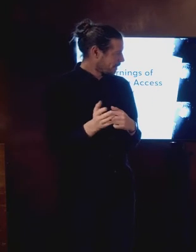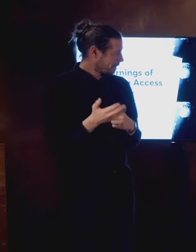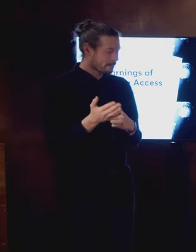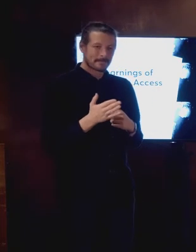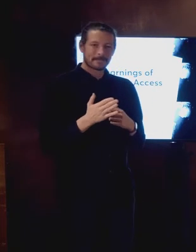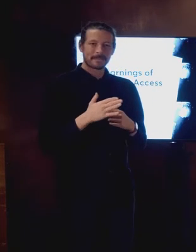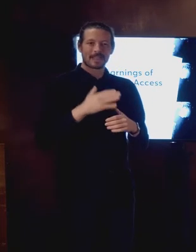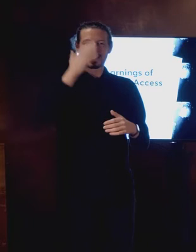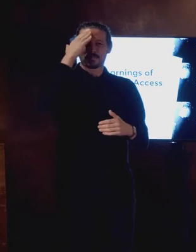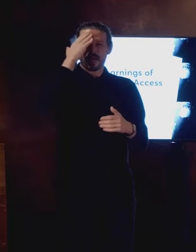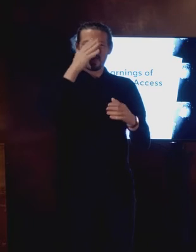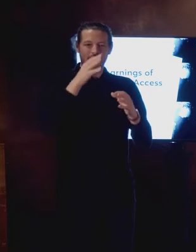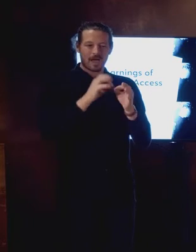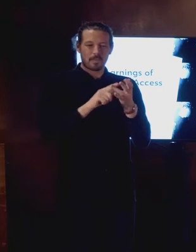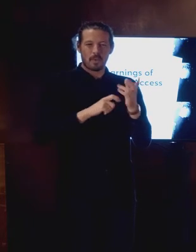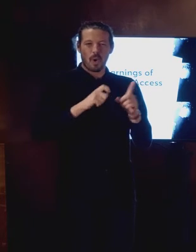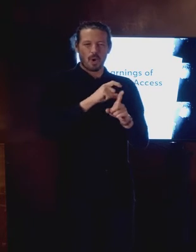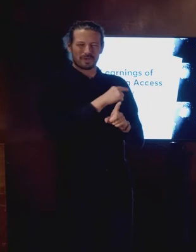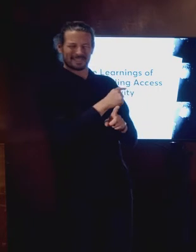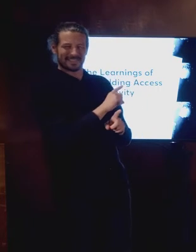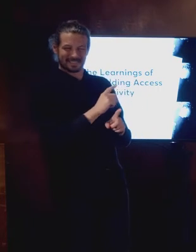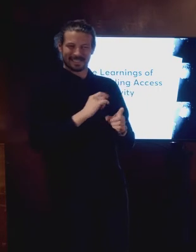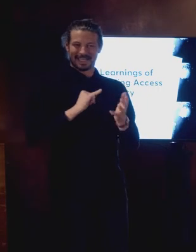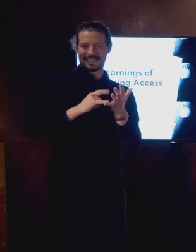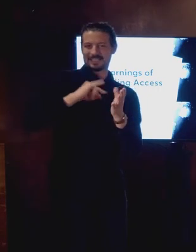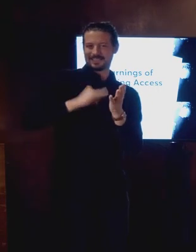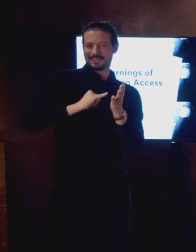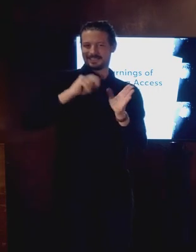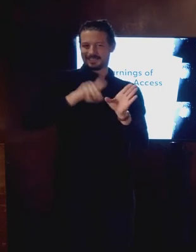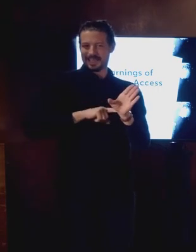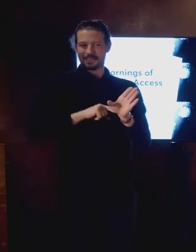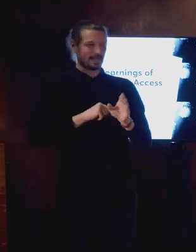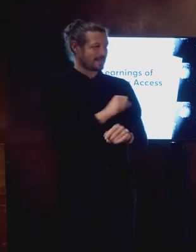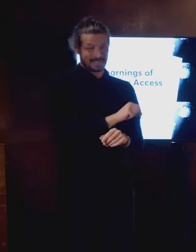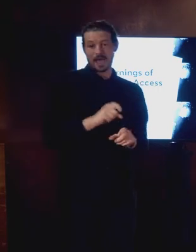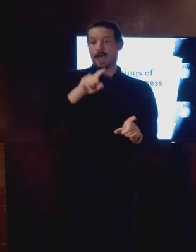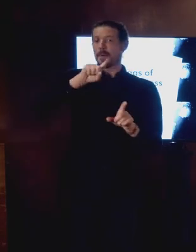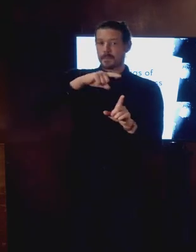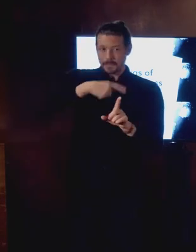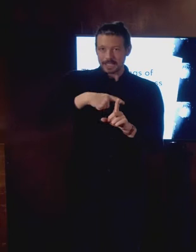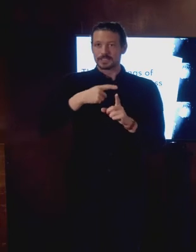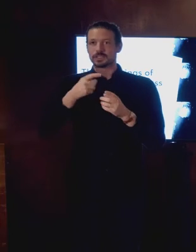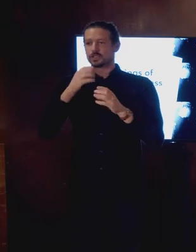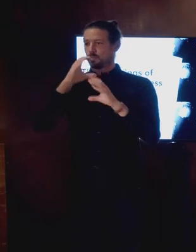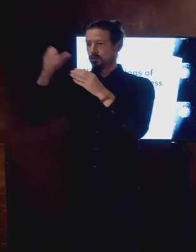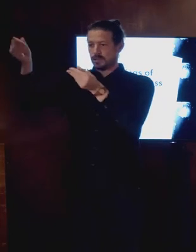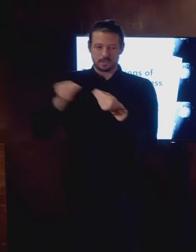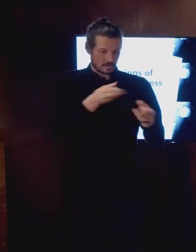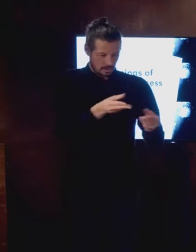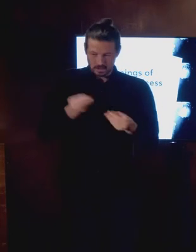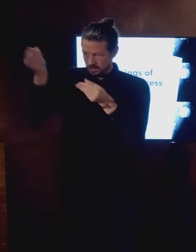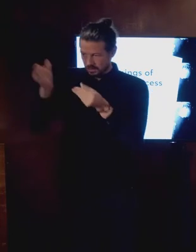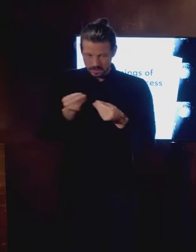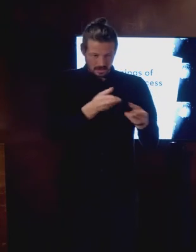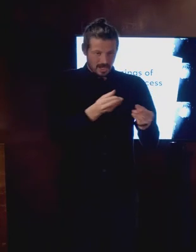what's the motherboard sort of vibe? It is so total sass. Well, it's interesting because she's the you know conduit of communication and all this information,